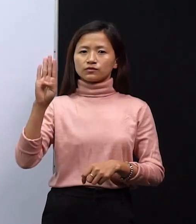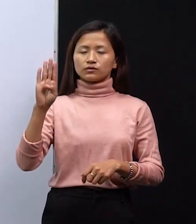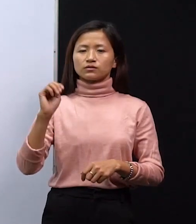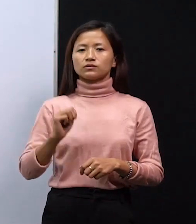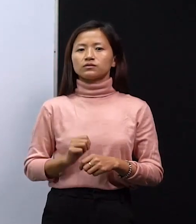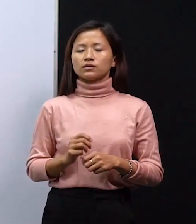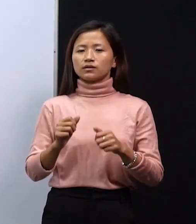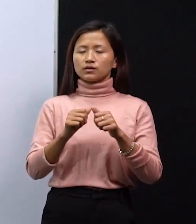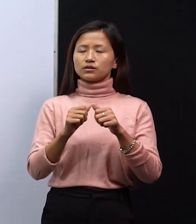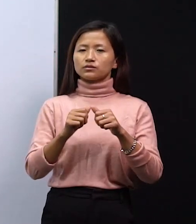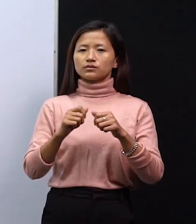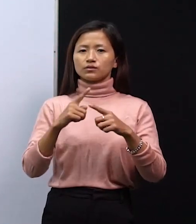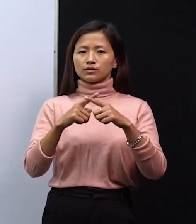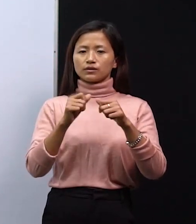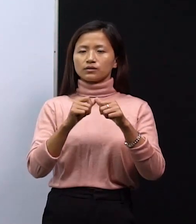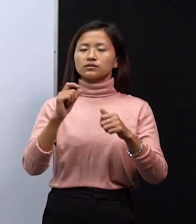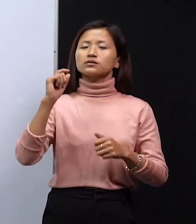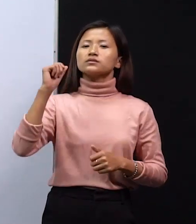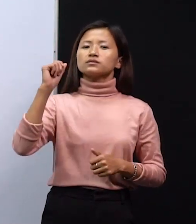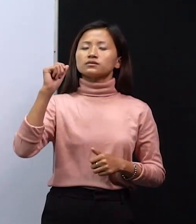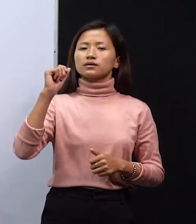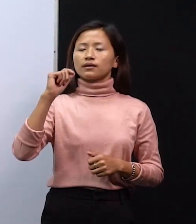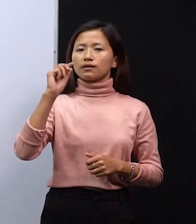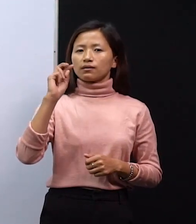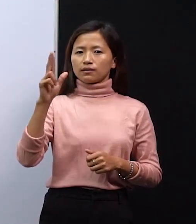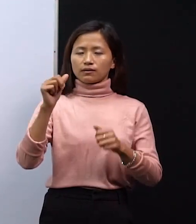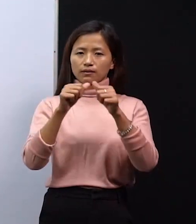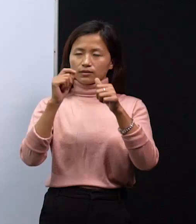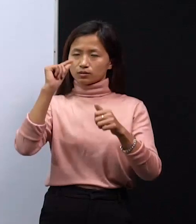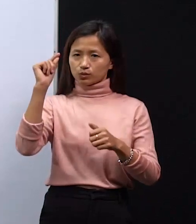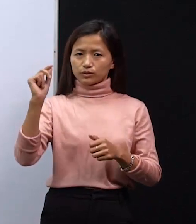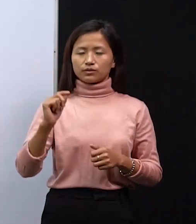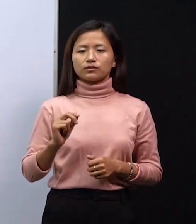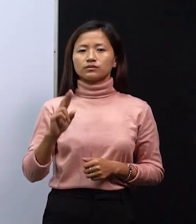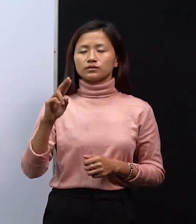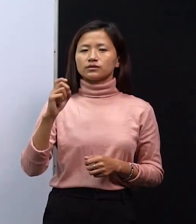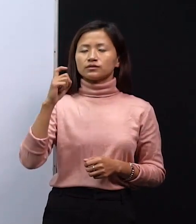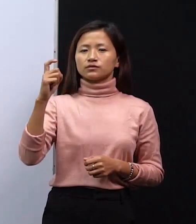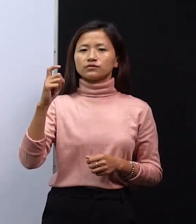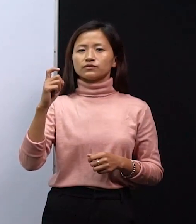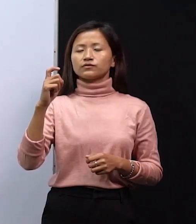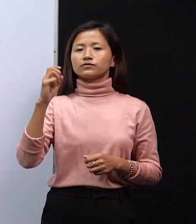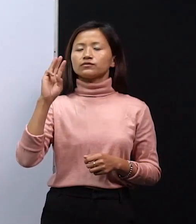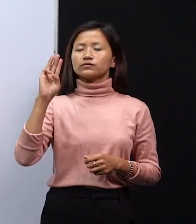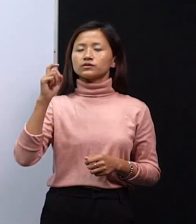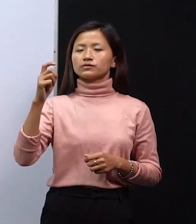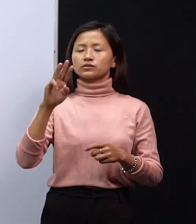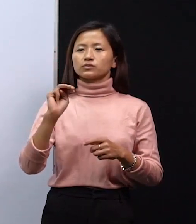is a square, plus 7 multiplied 2 times, you get 49,